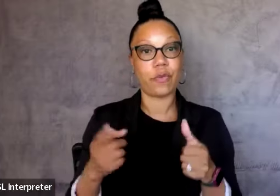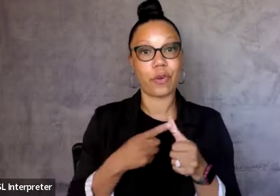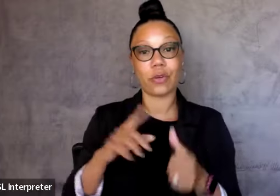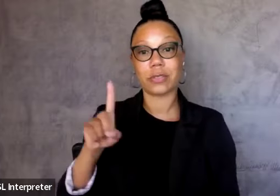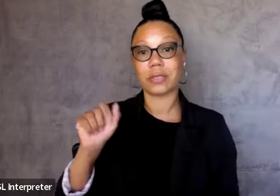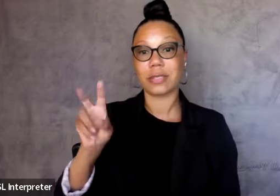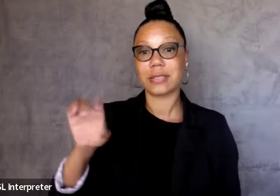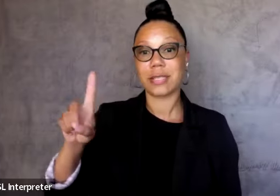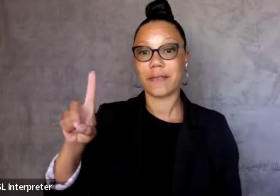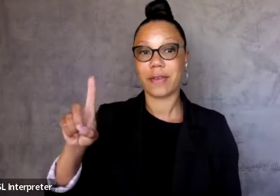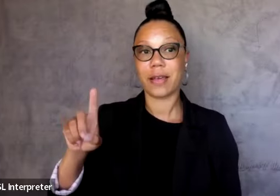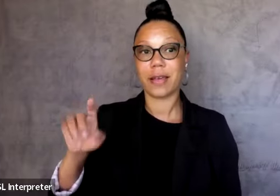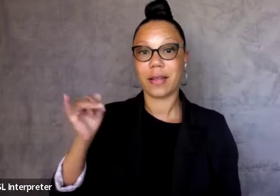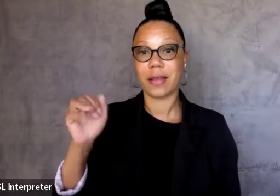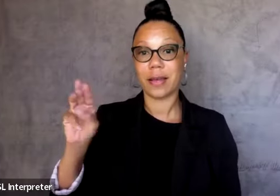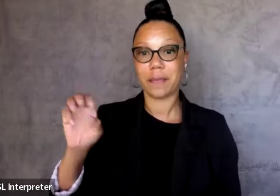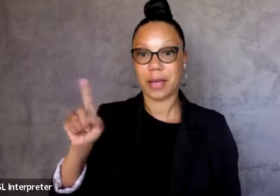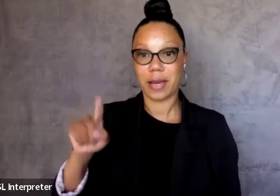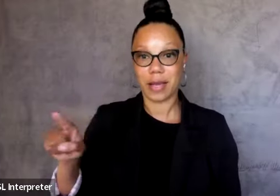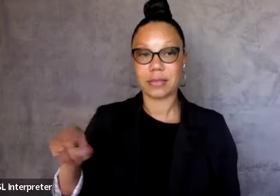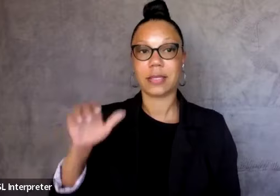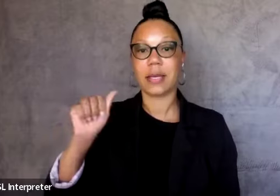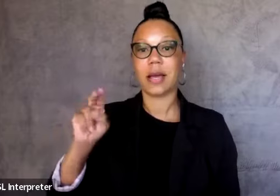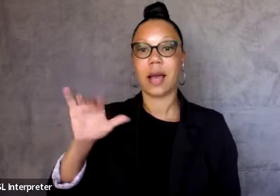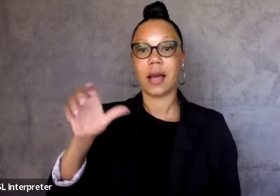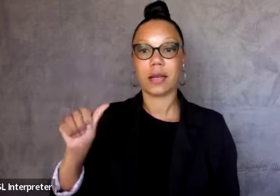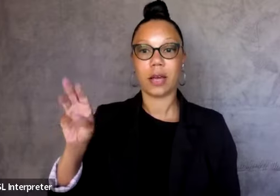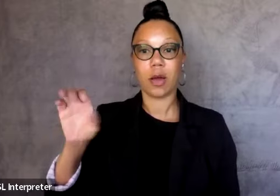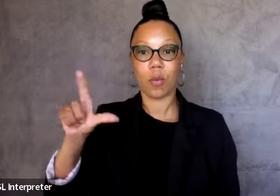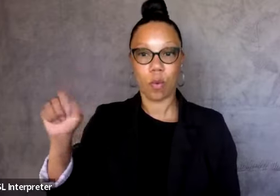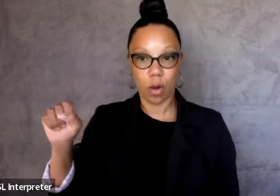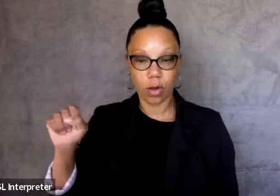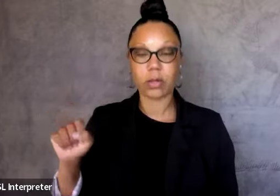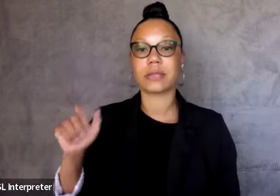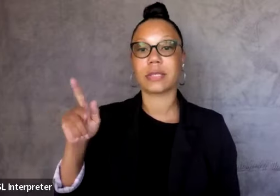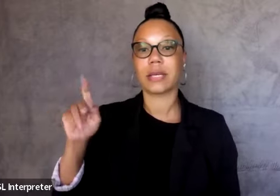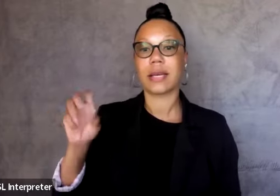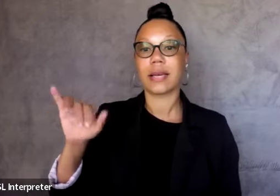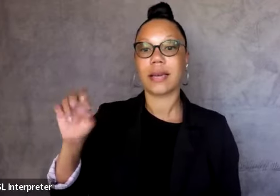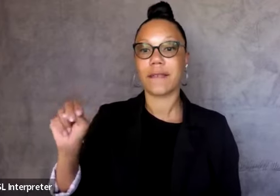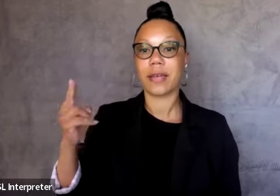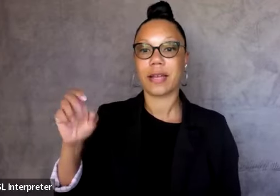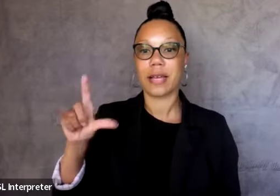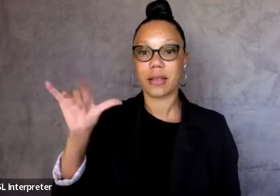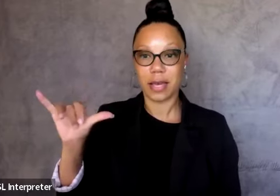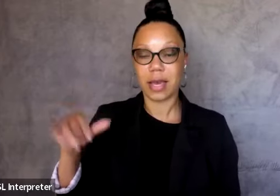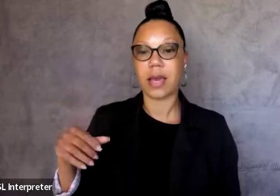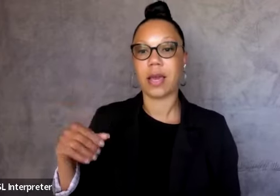Jimenez, Annika Walls, Kevin Healy, and I don't have complete names in here, Wong Van Nguyen,